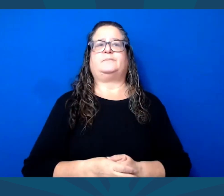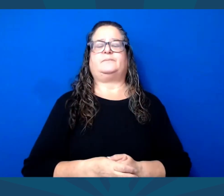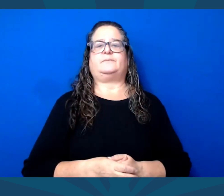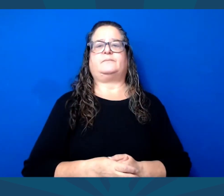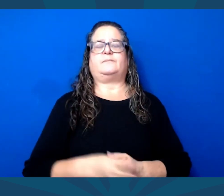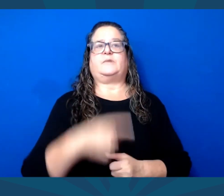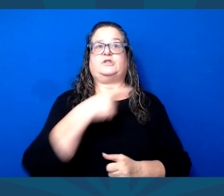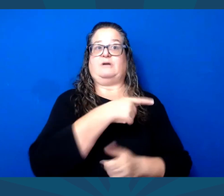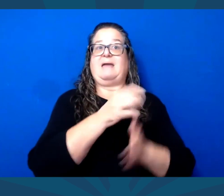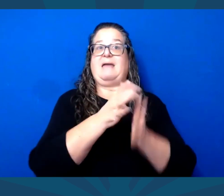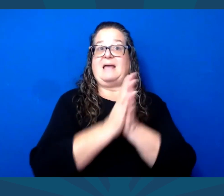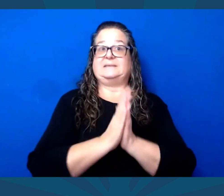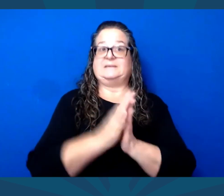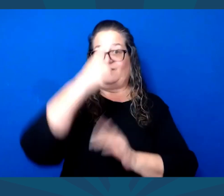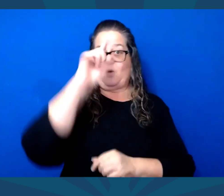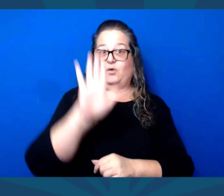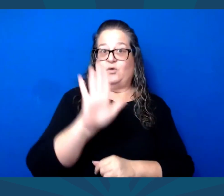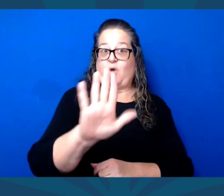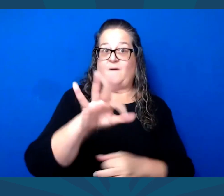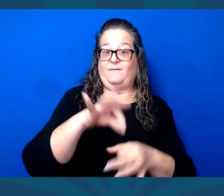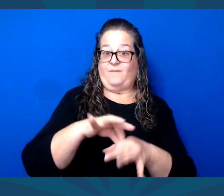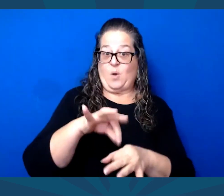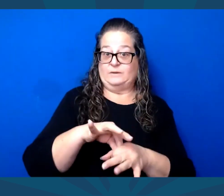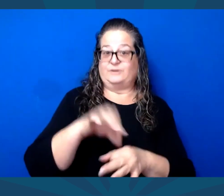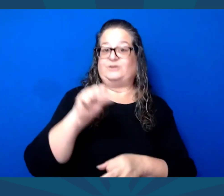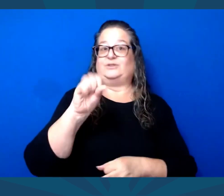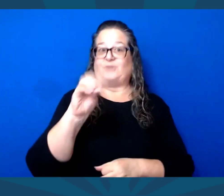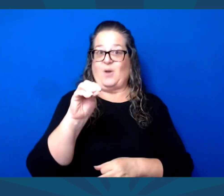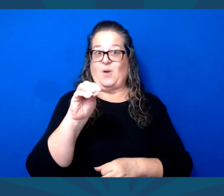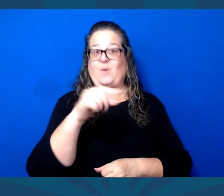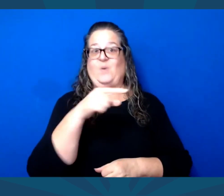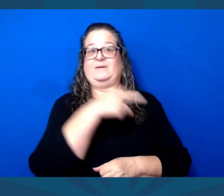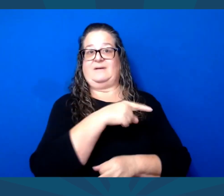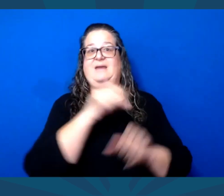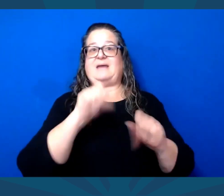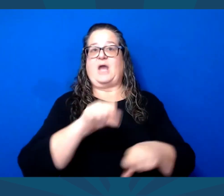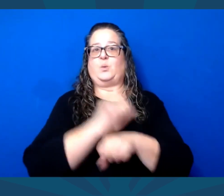I will work tirelessly to get the job done.